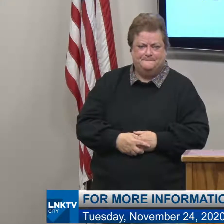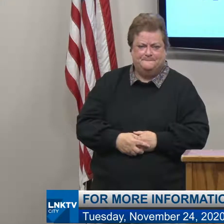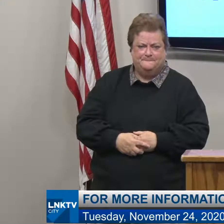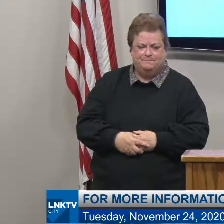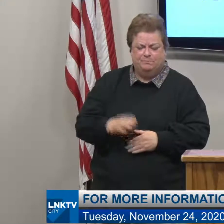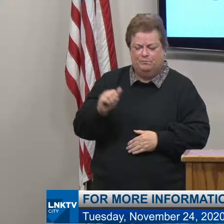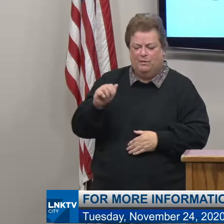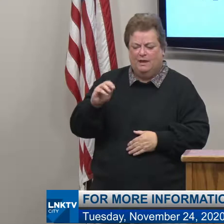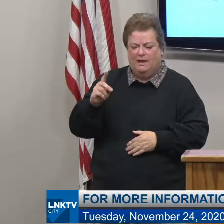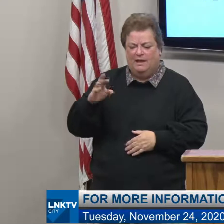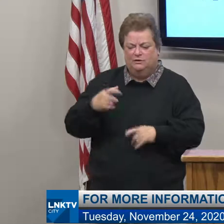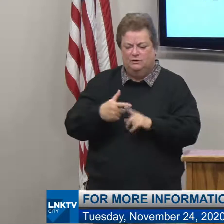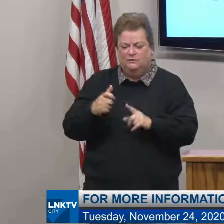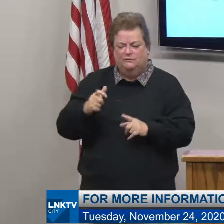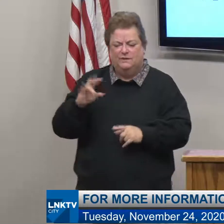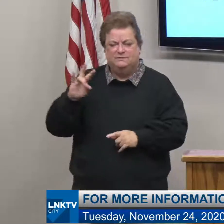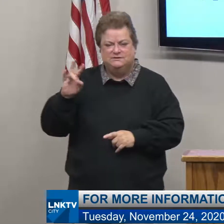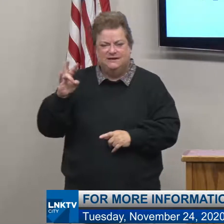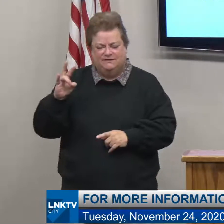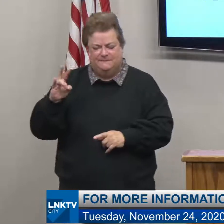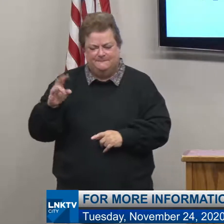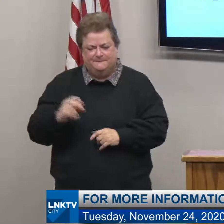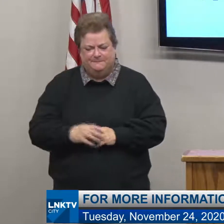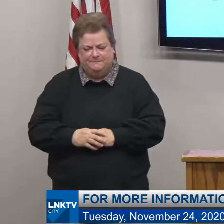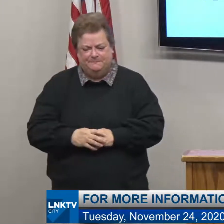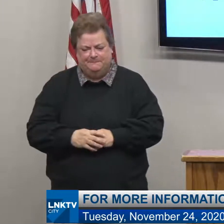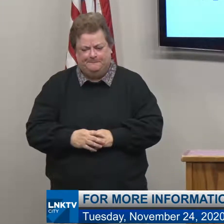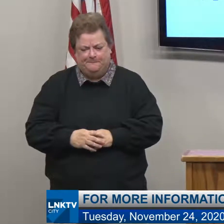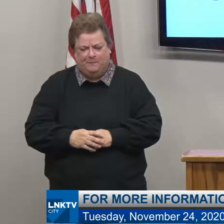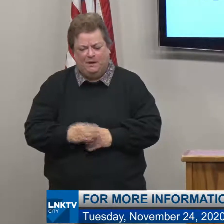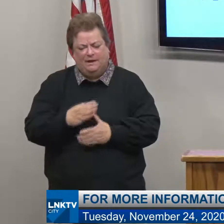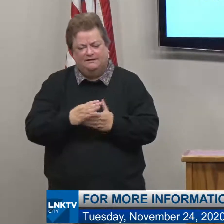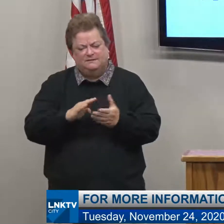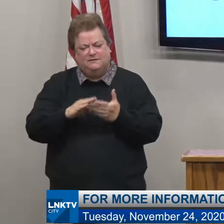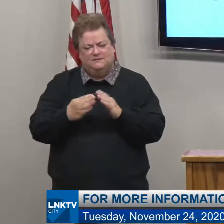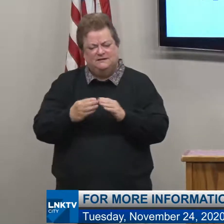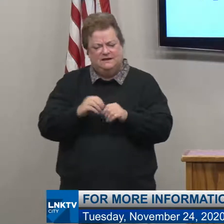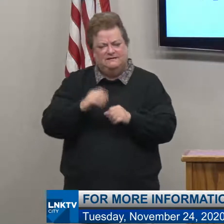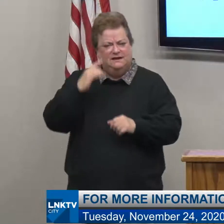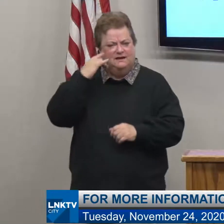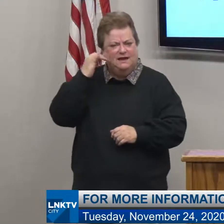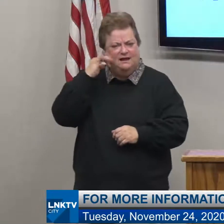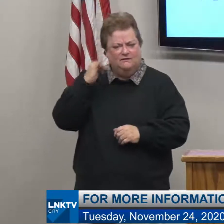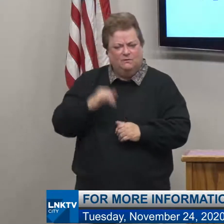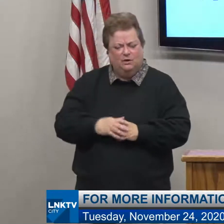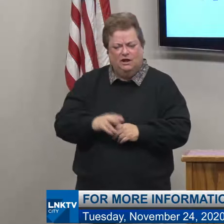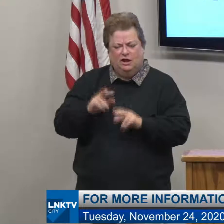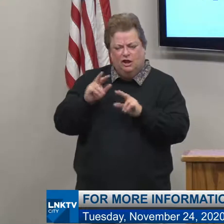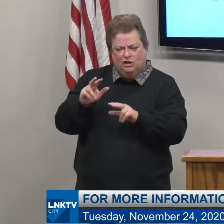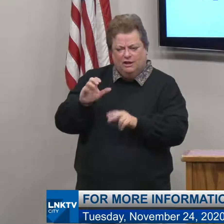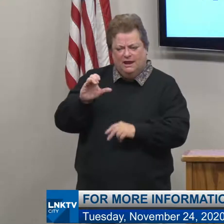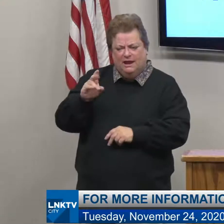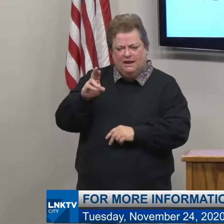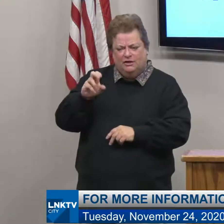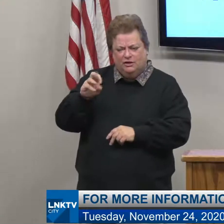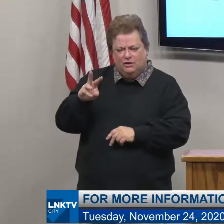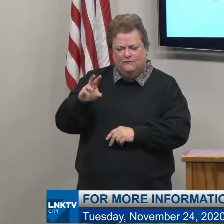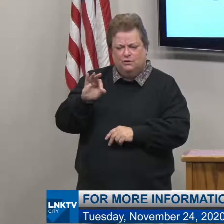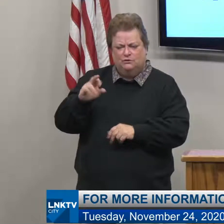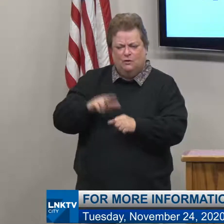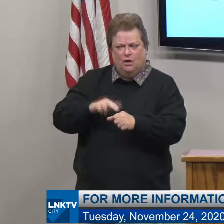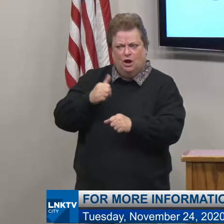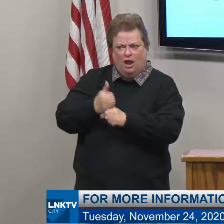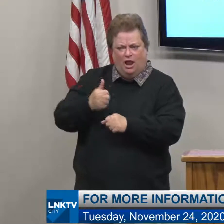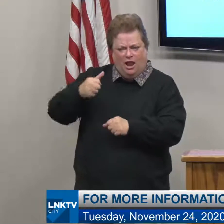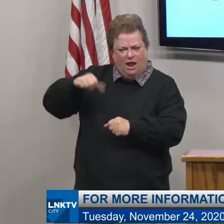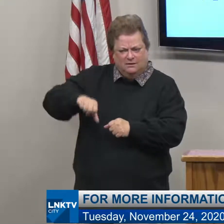This is Andrew from Channel 7 again. There's some cities in California that'll look at curfews or lockdowns. Would